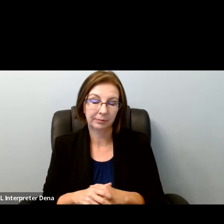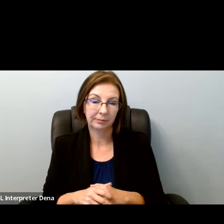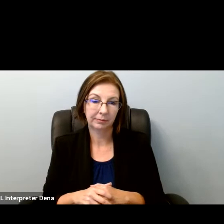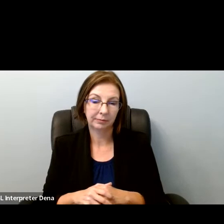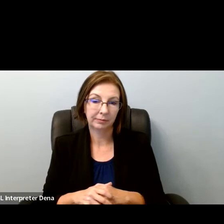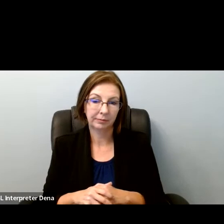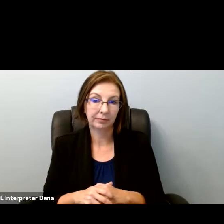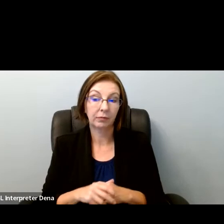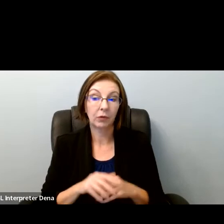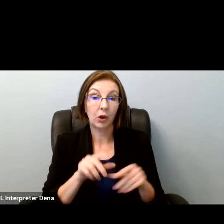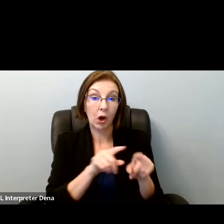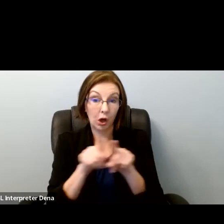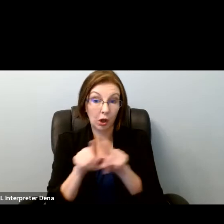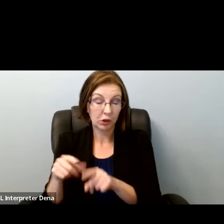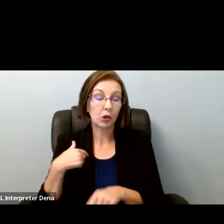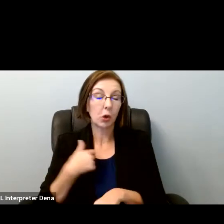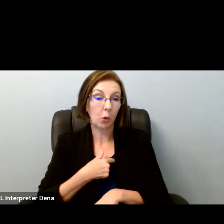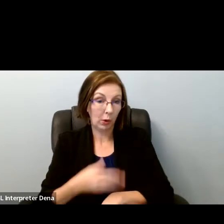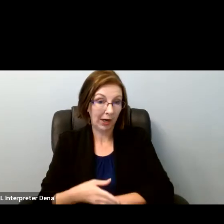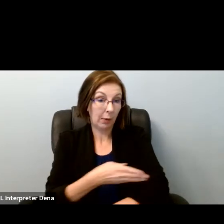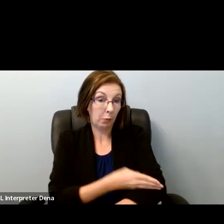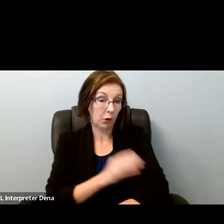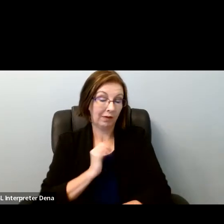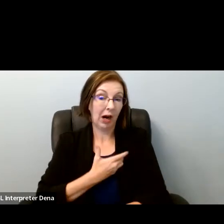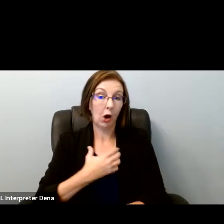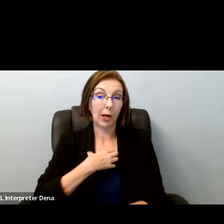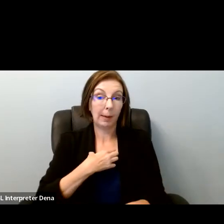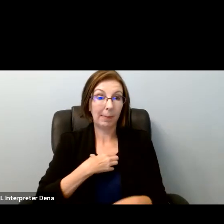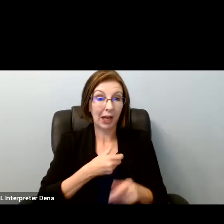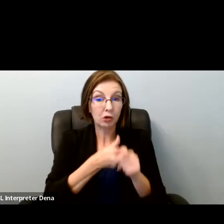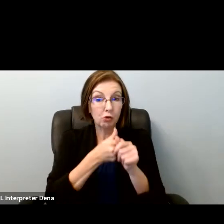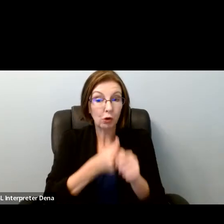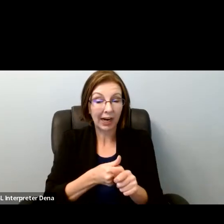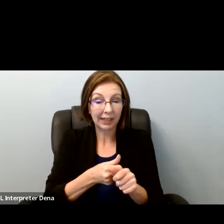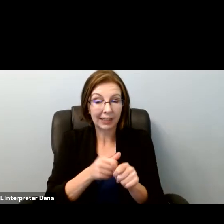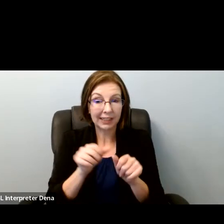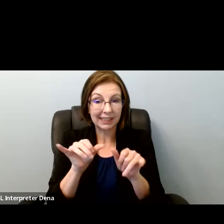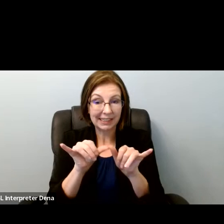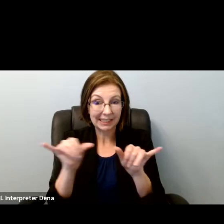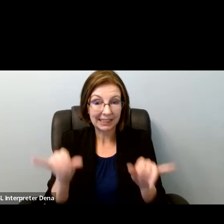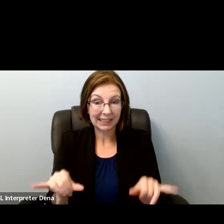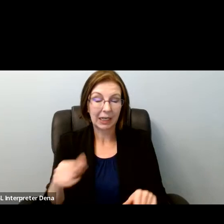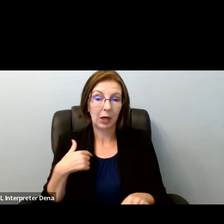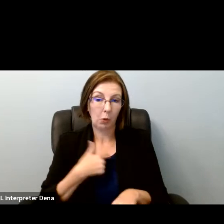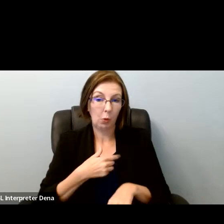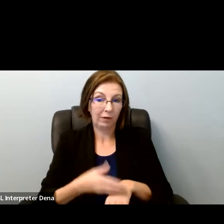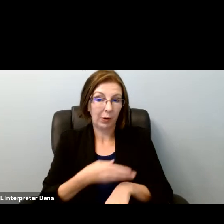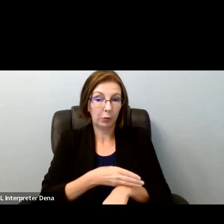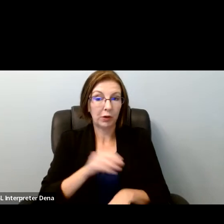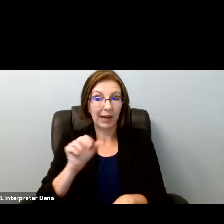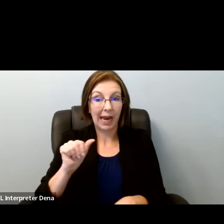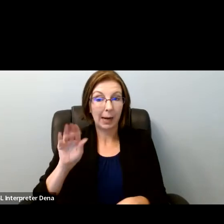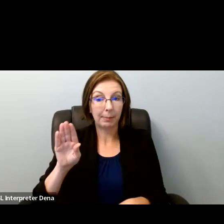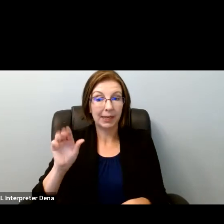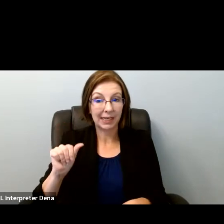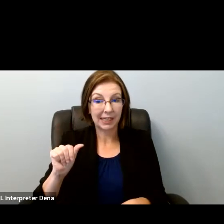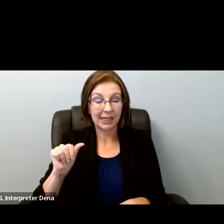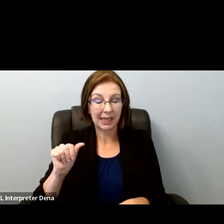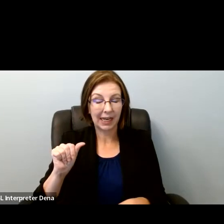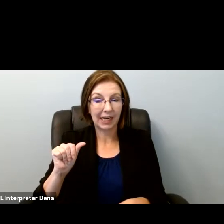We have also improved our complaint tracking system, which has improved the ABA